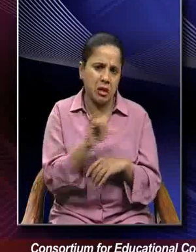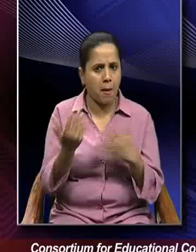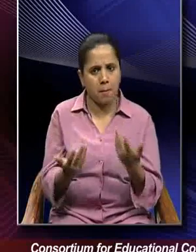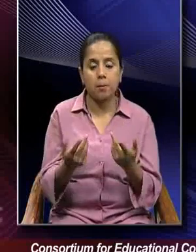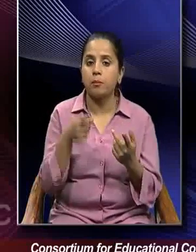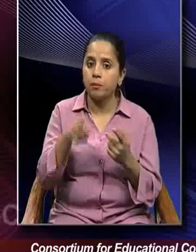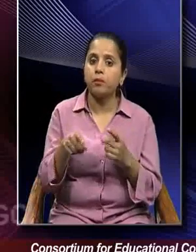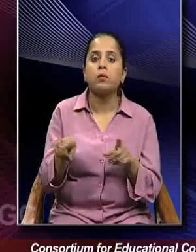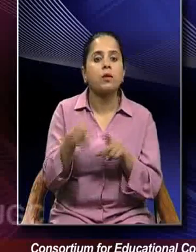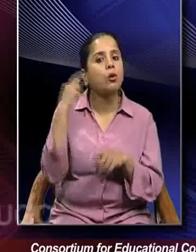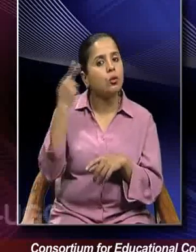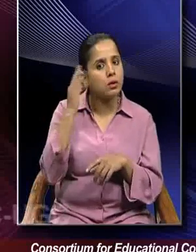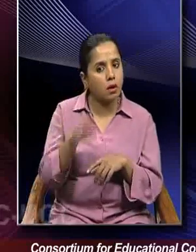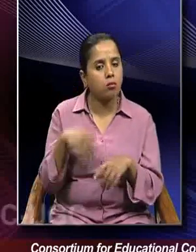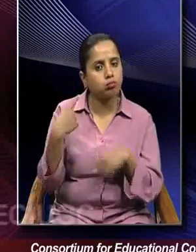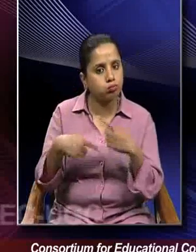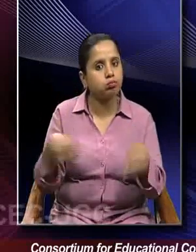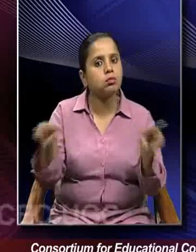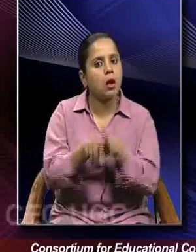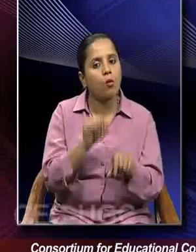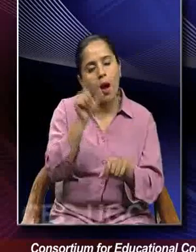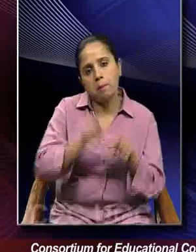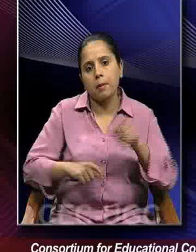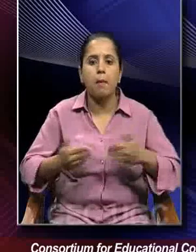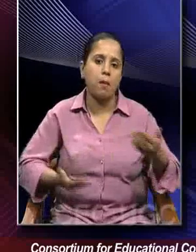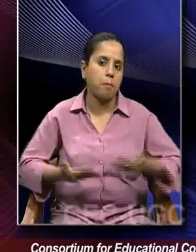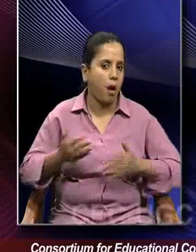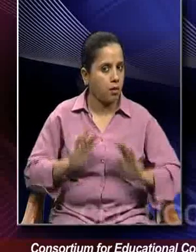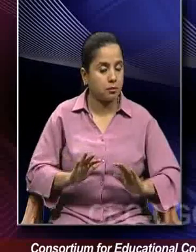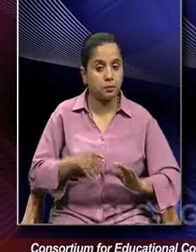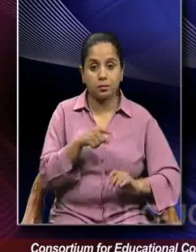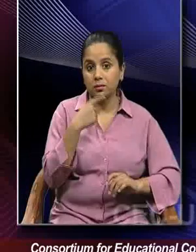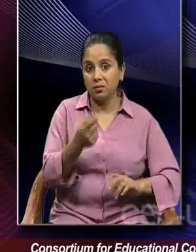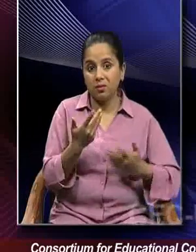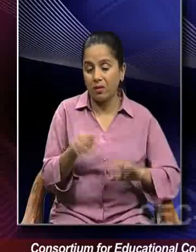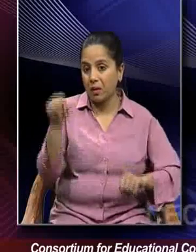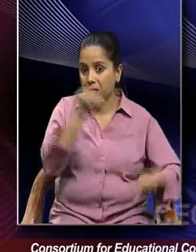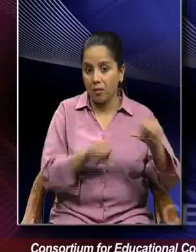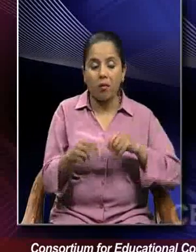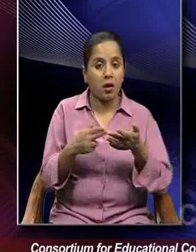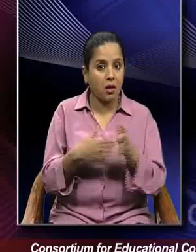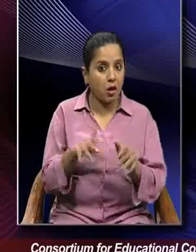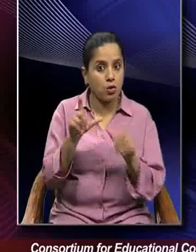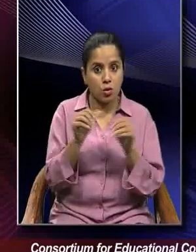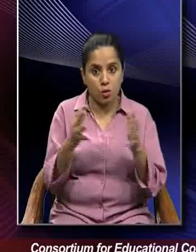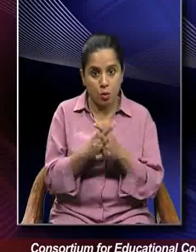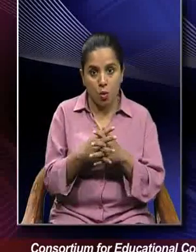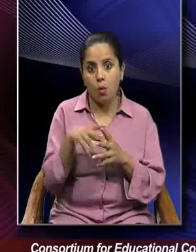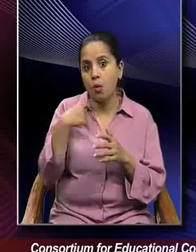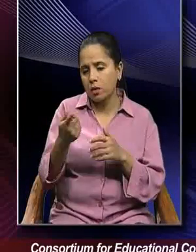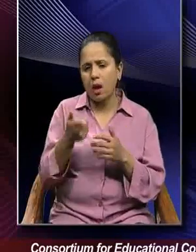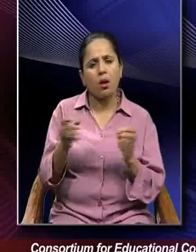there is regularity and pattern in one's behavior. And it is not because of any scientific natural law governing the